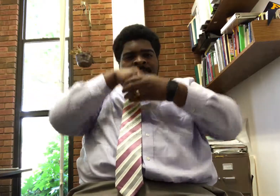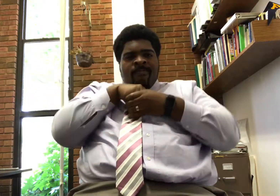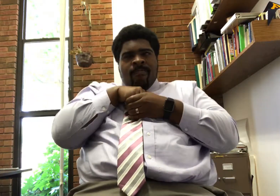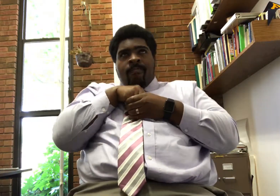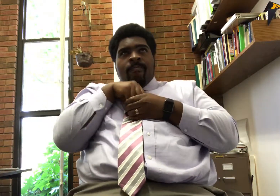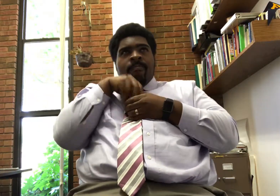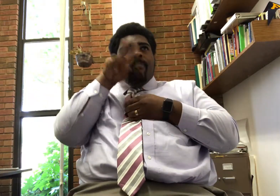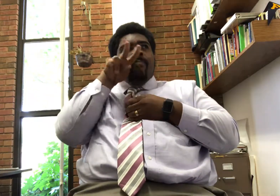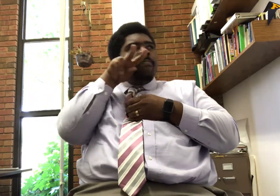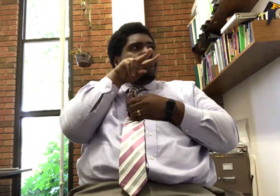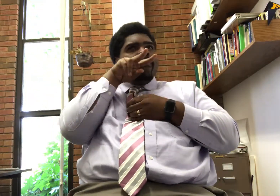time before they arrived.